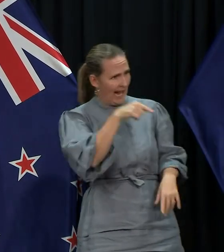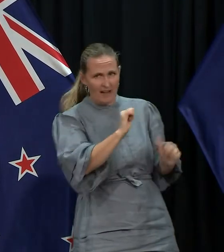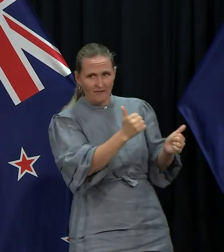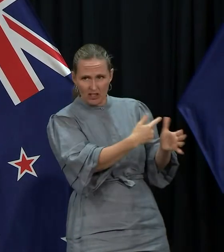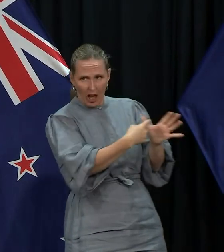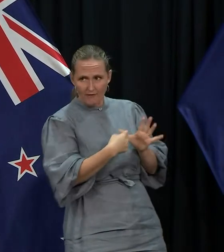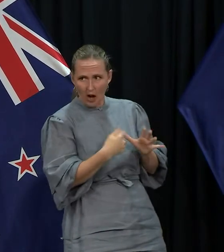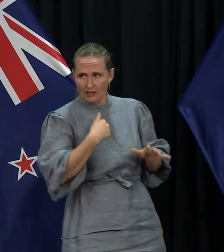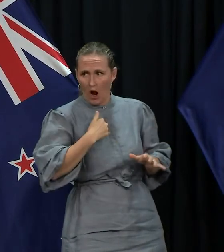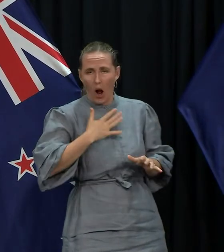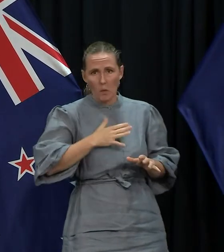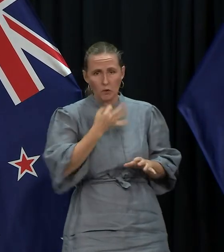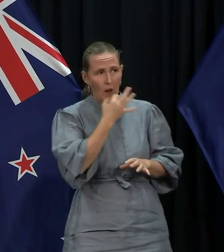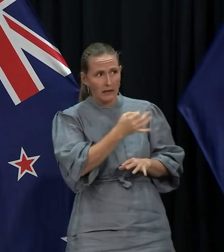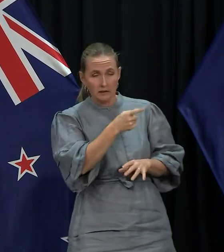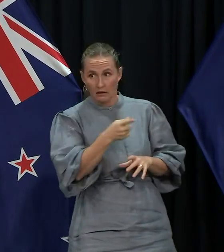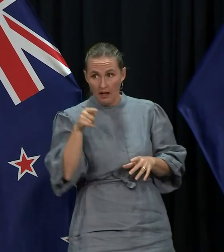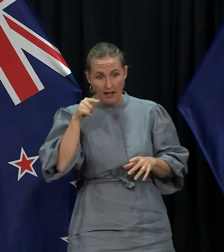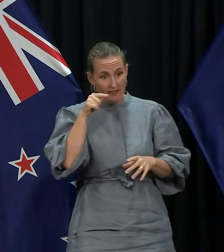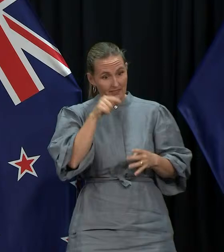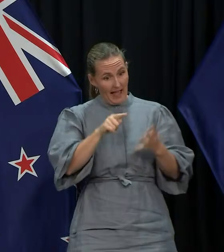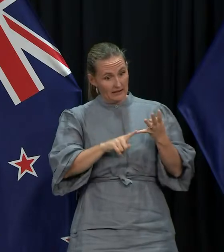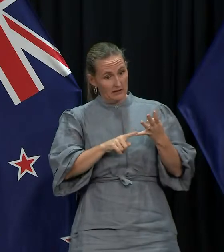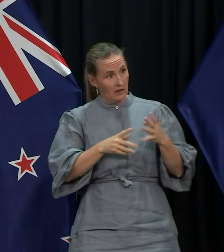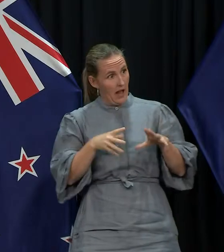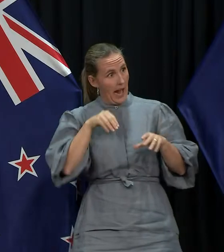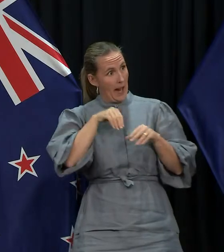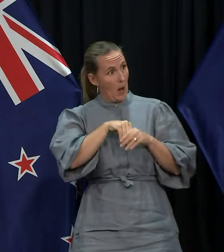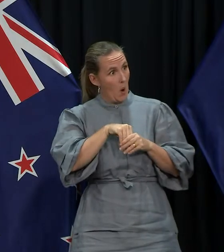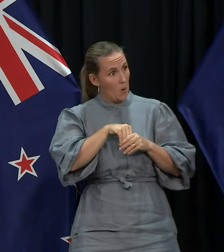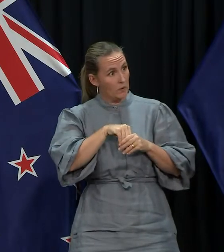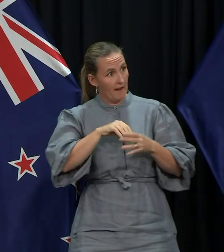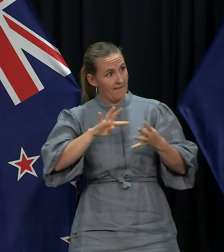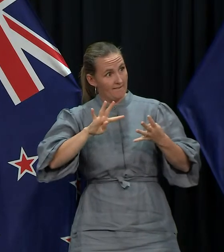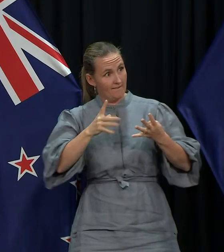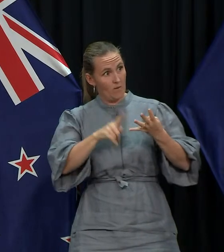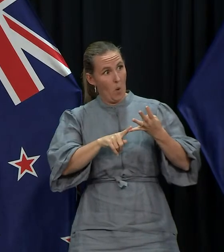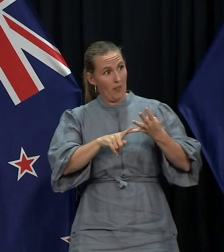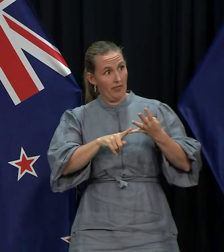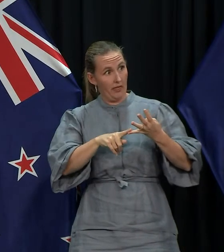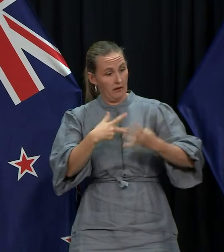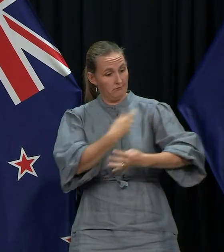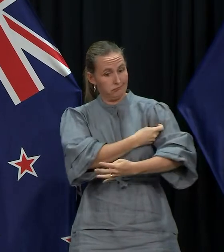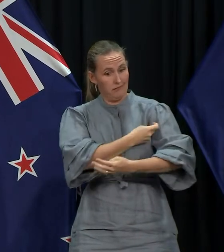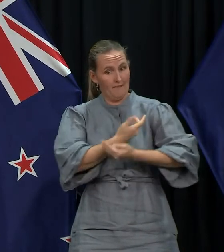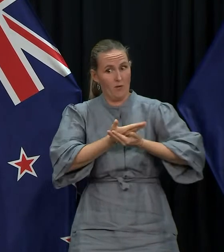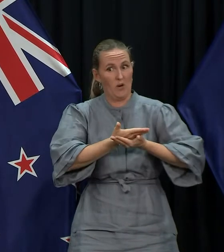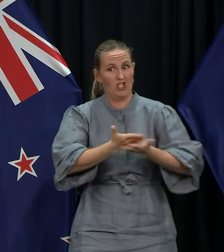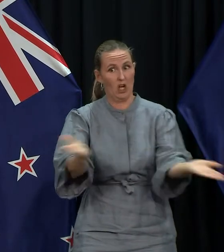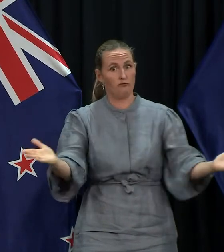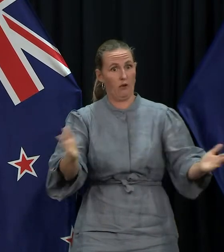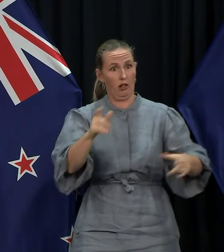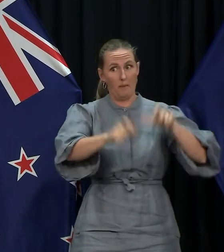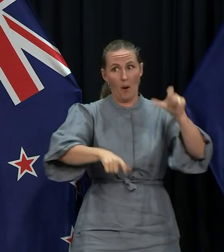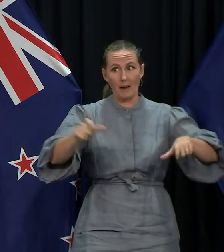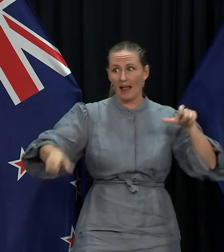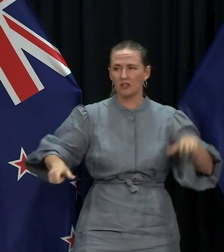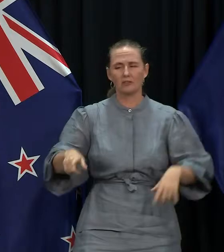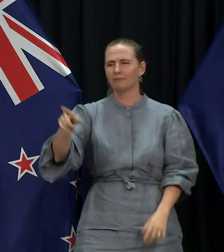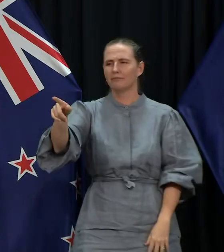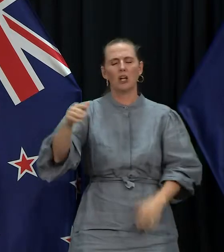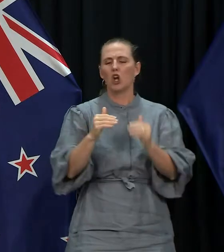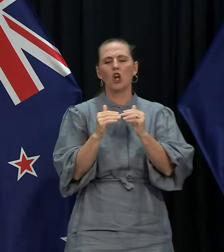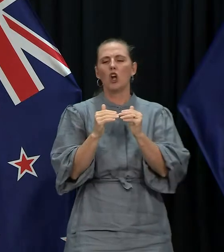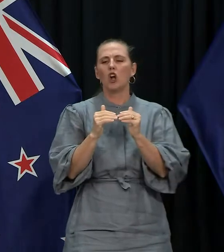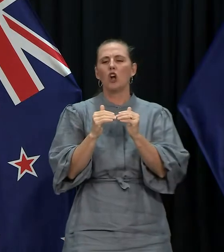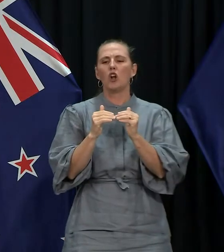it include any advice around a fourth dose for the general population? I still think it's not unfair to ask that Cabinet